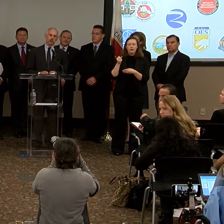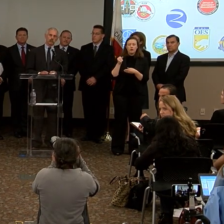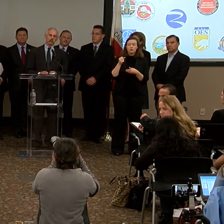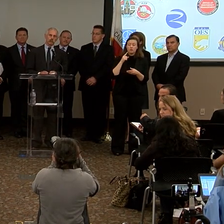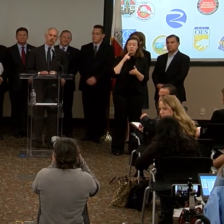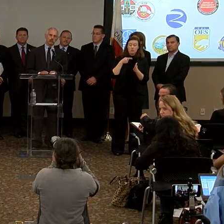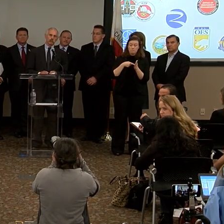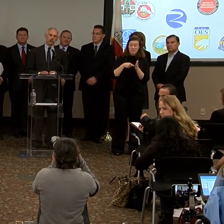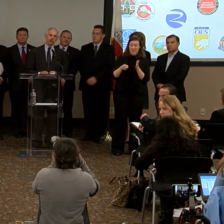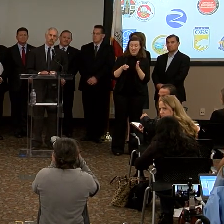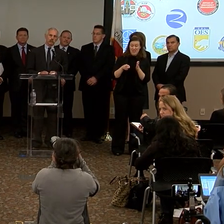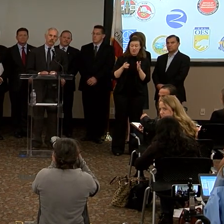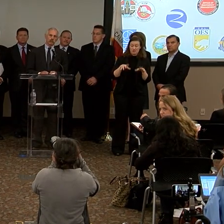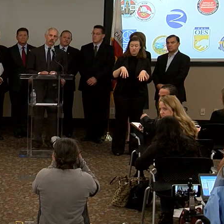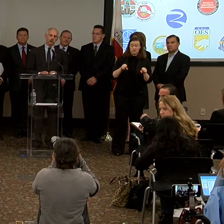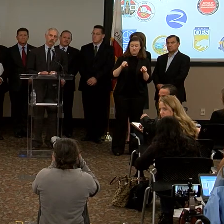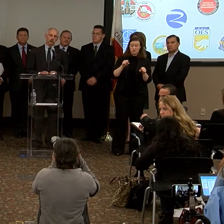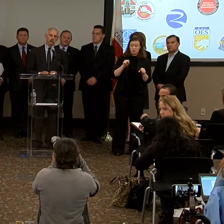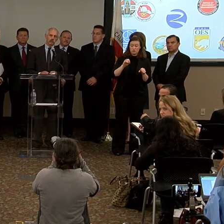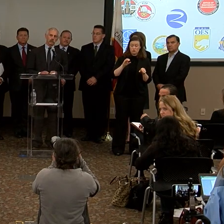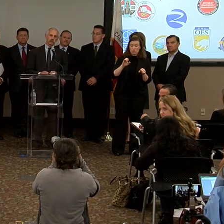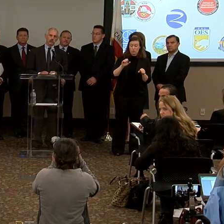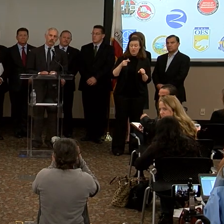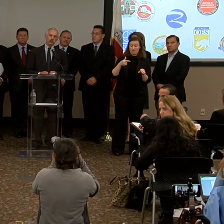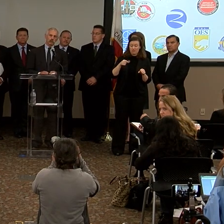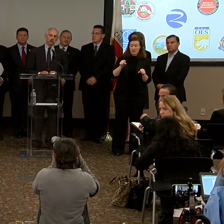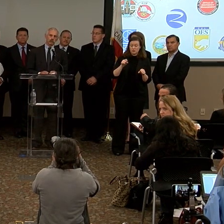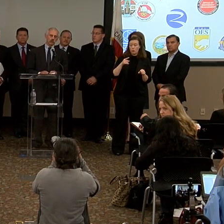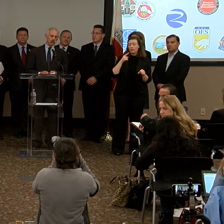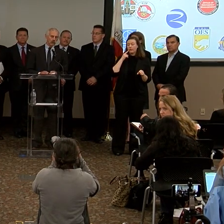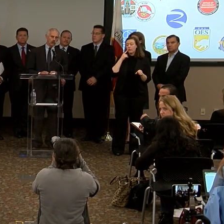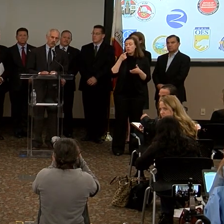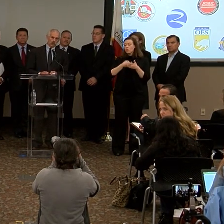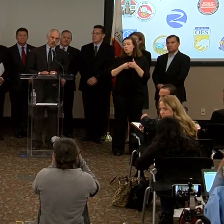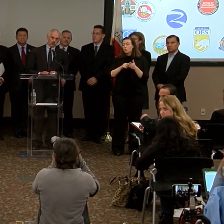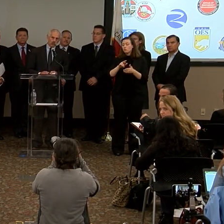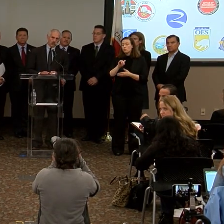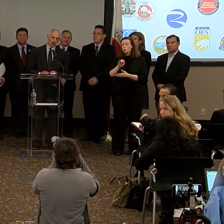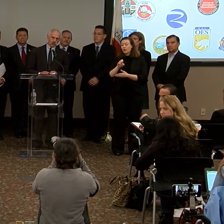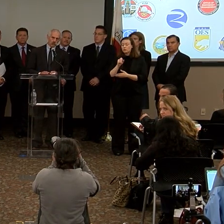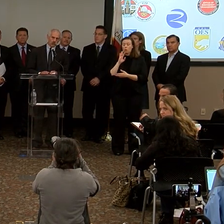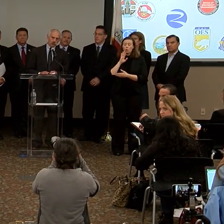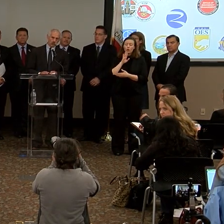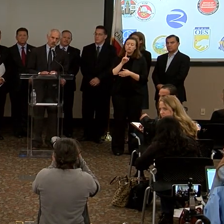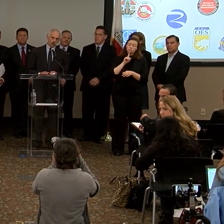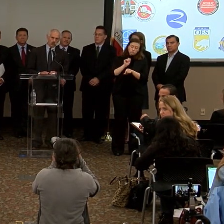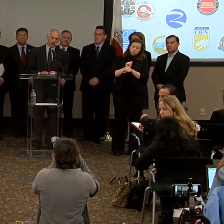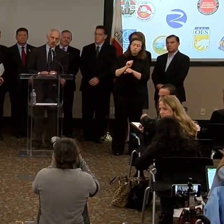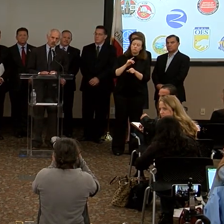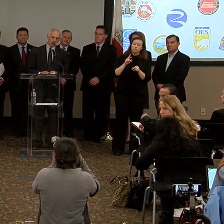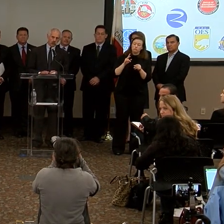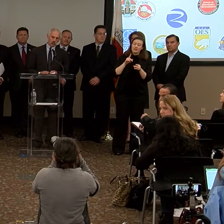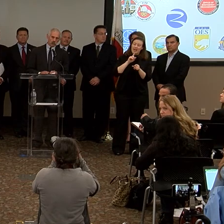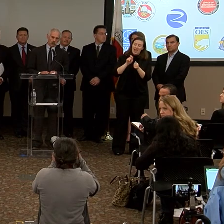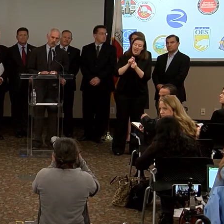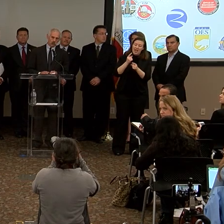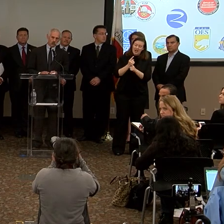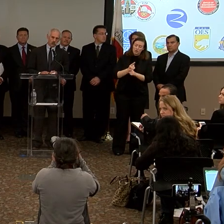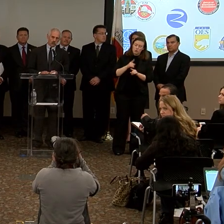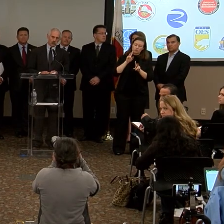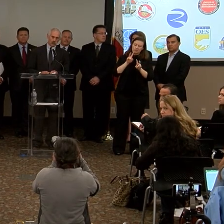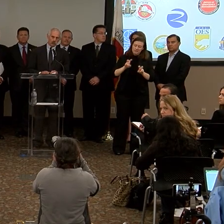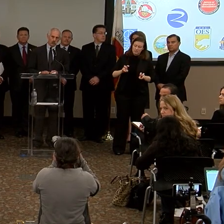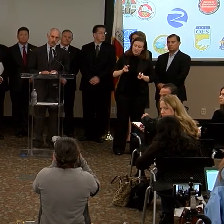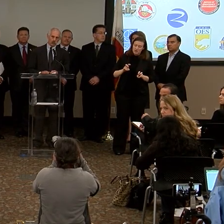adopting SoCalGas's position on what they think the rates are or should be? Or are you really going to do an accurate assessment of why these